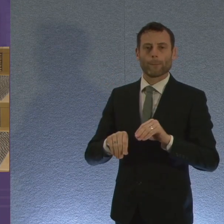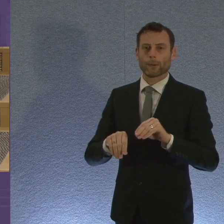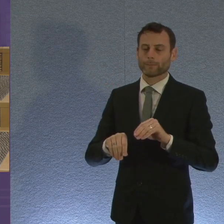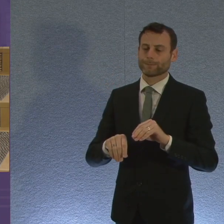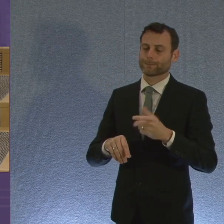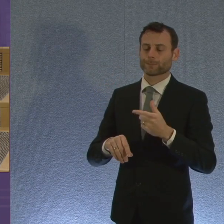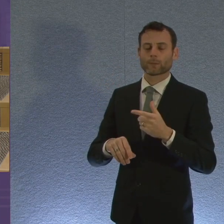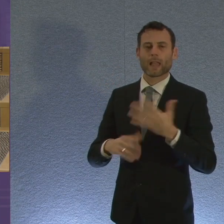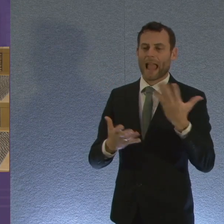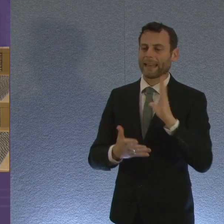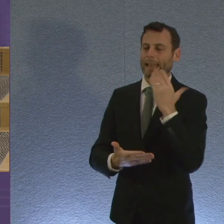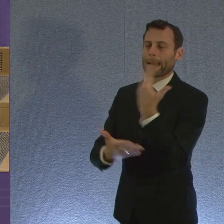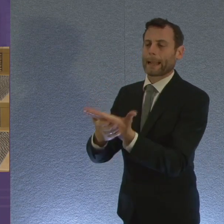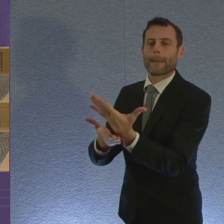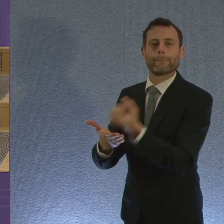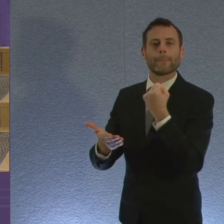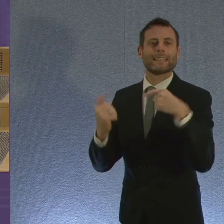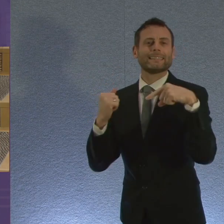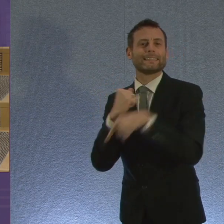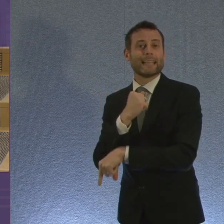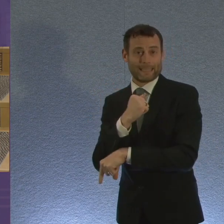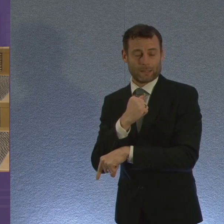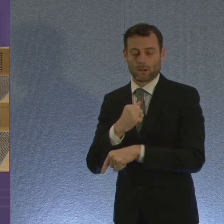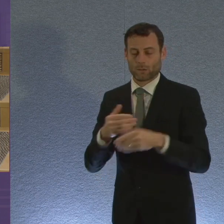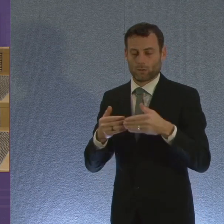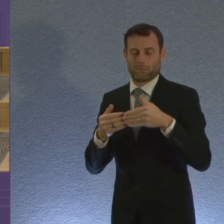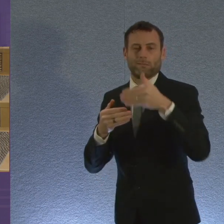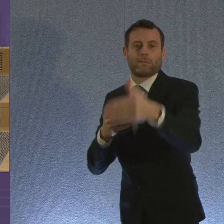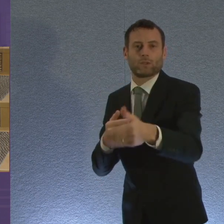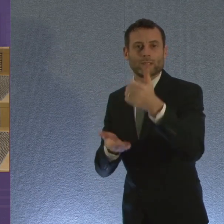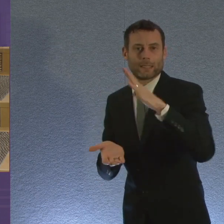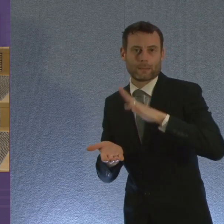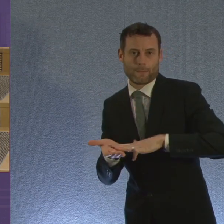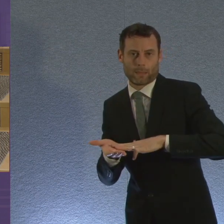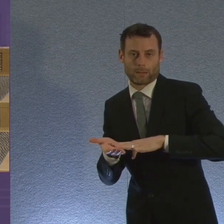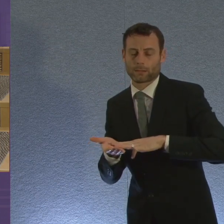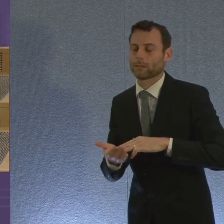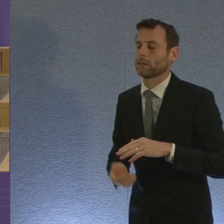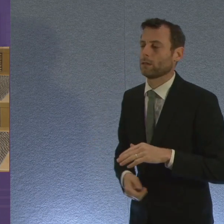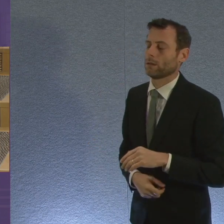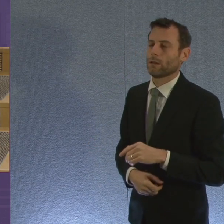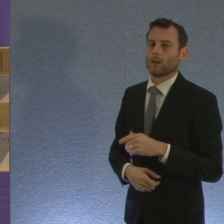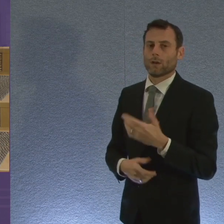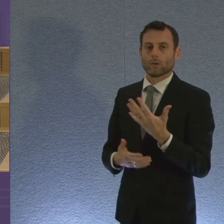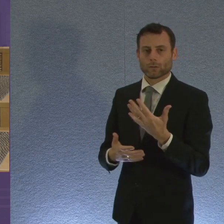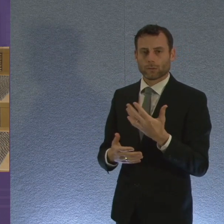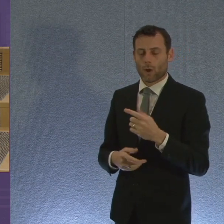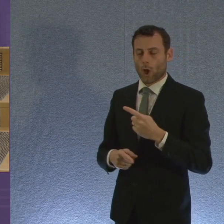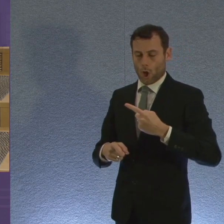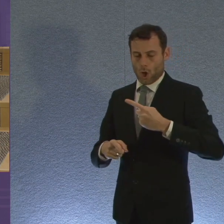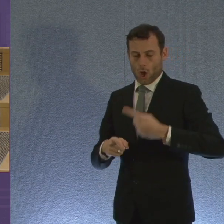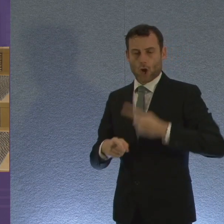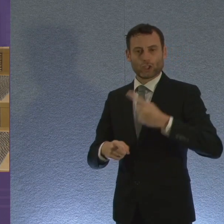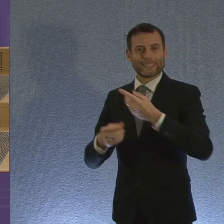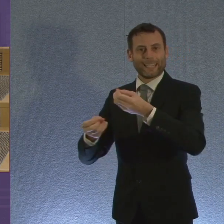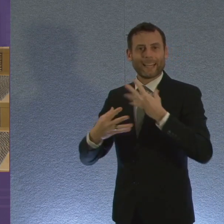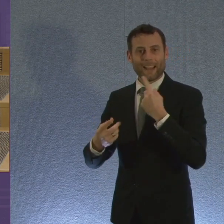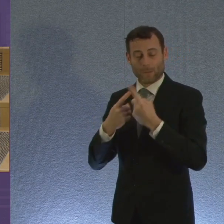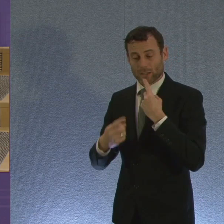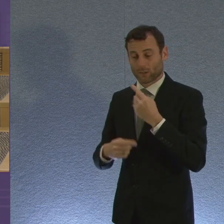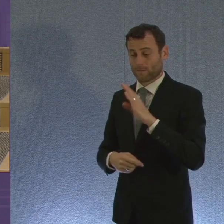It also provides additional protection for commercial leaseholders, increasing the statutory period of irritancy from 14 days to 14 weeks, for